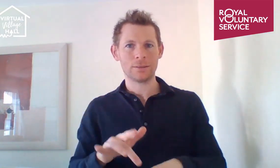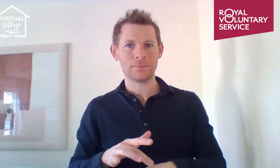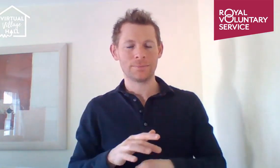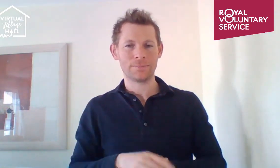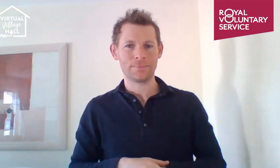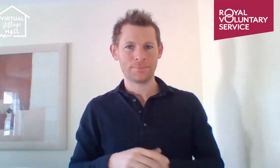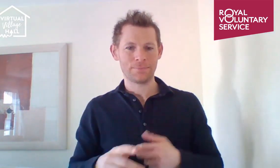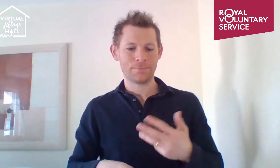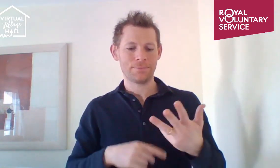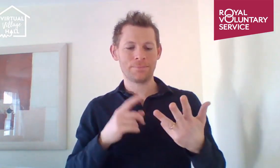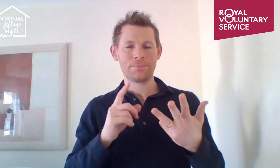Drama.